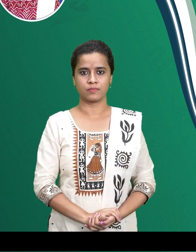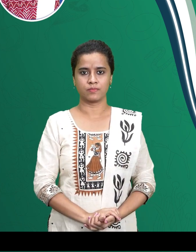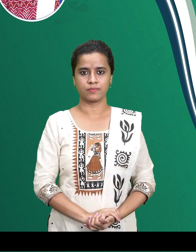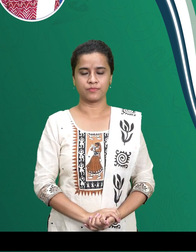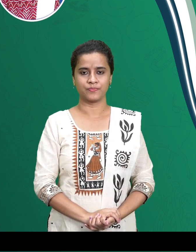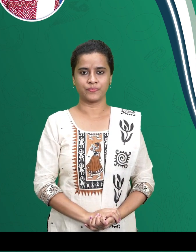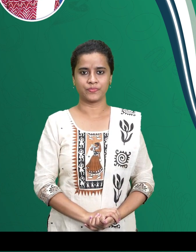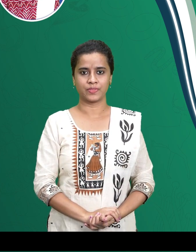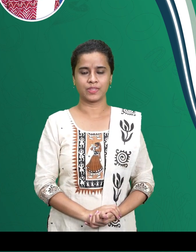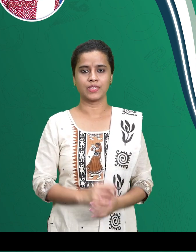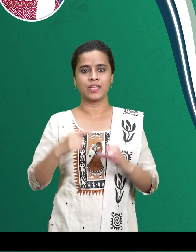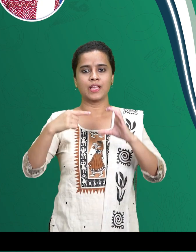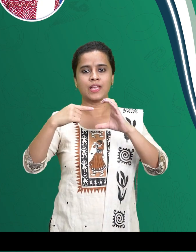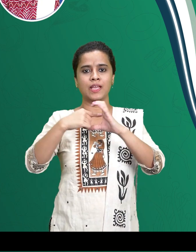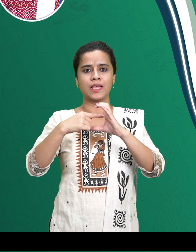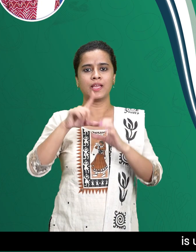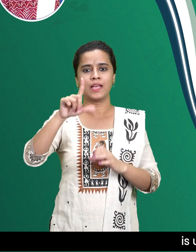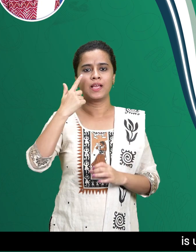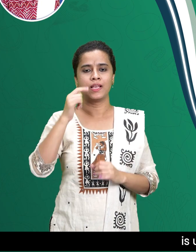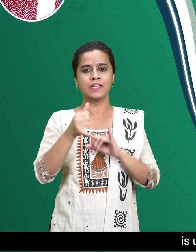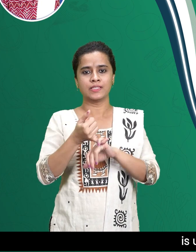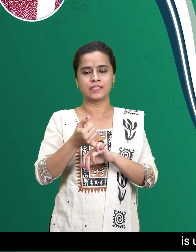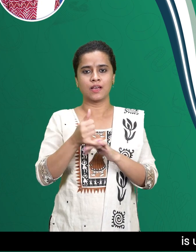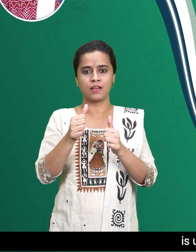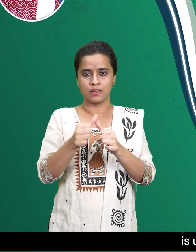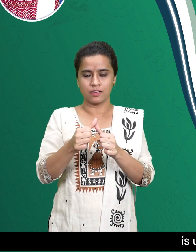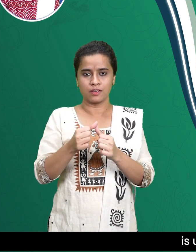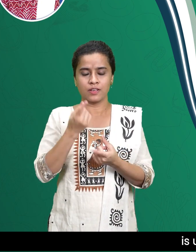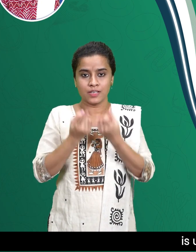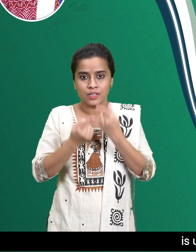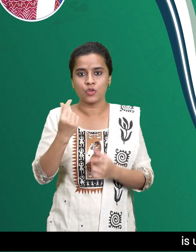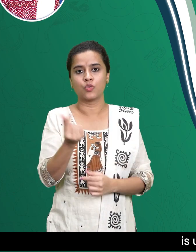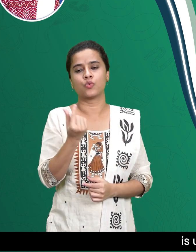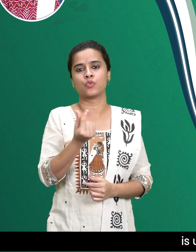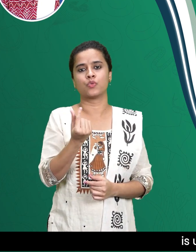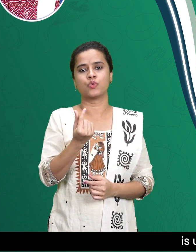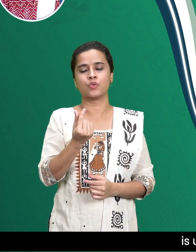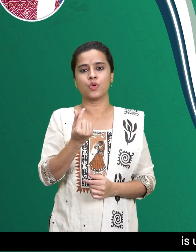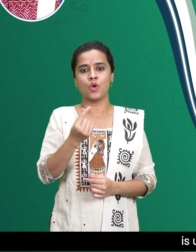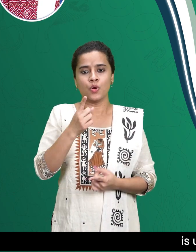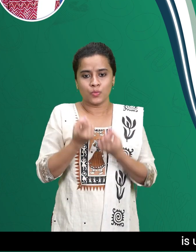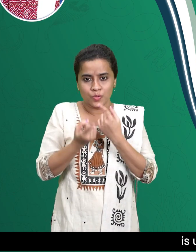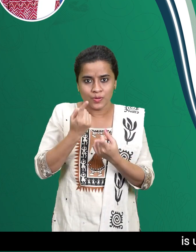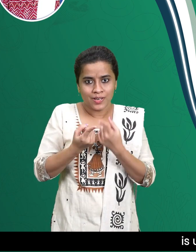ELISA test is used for its proper diagnosis.